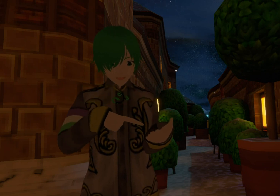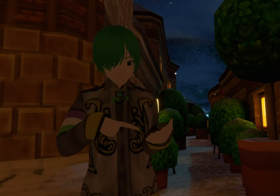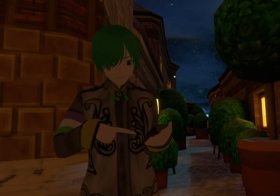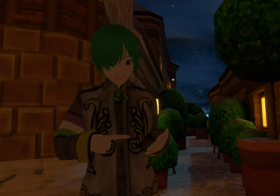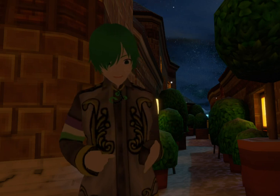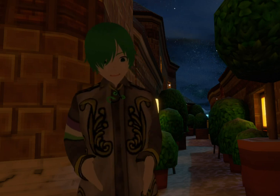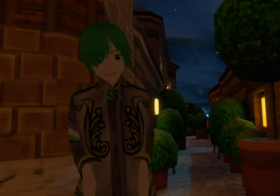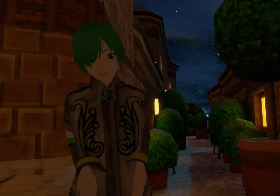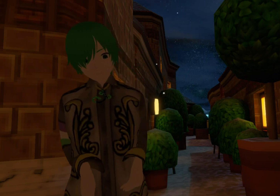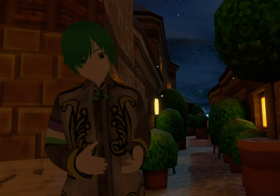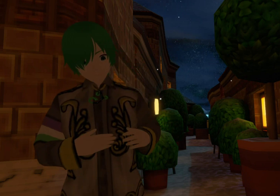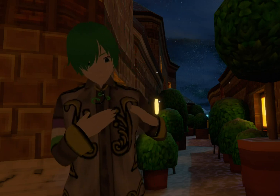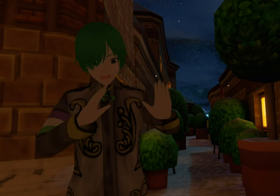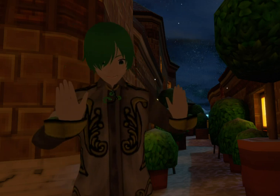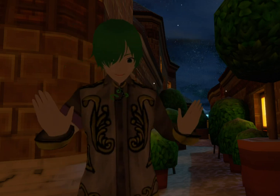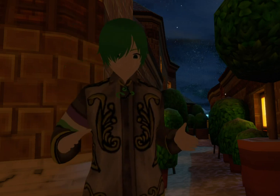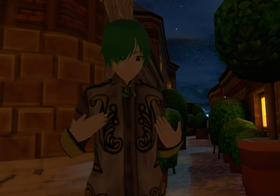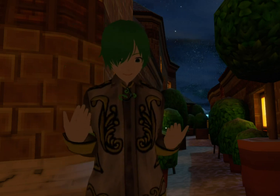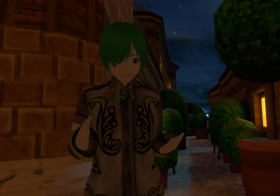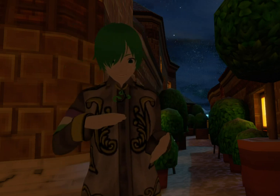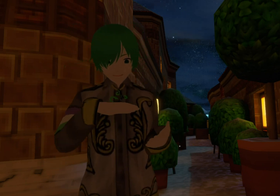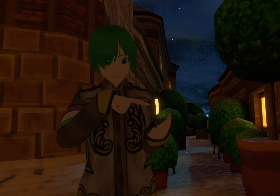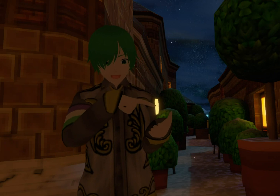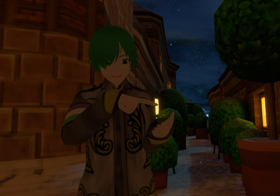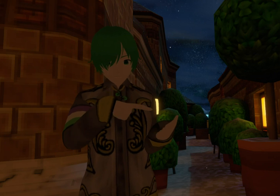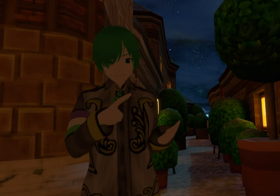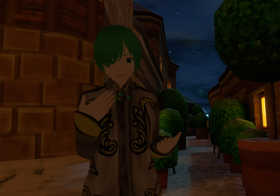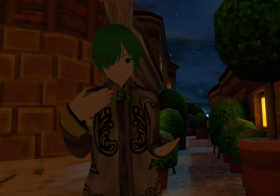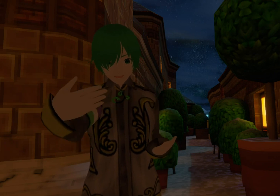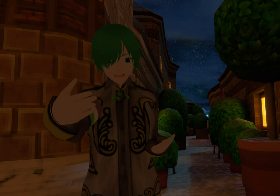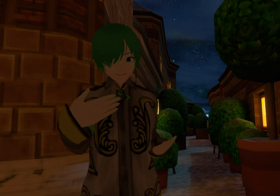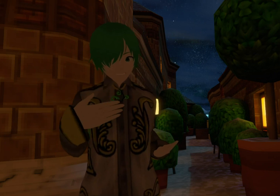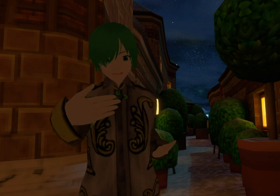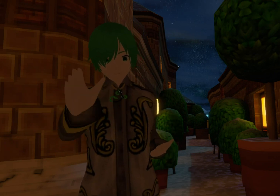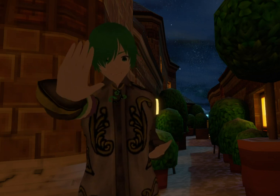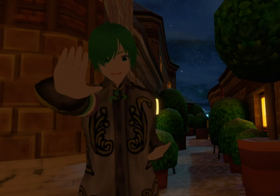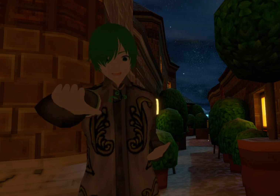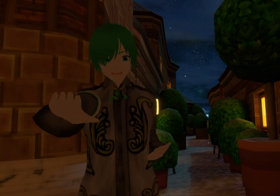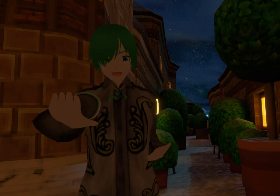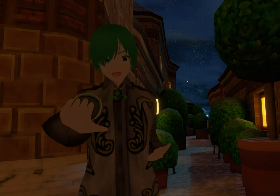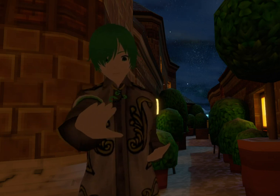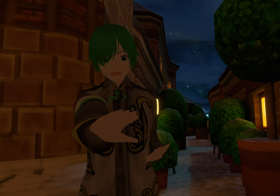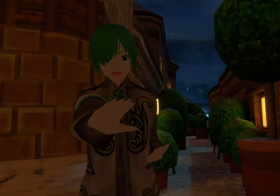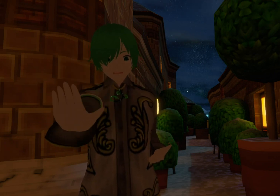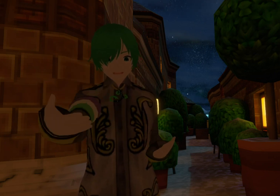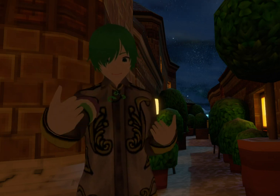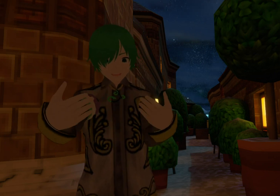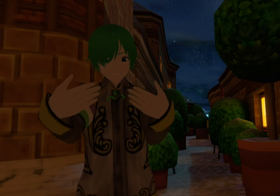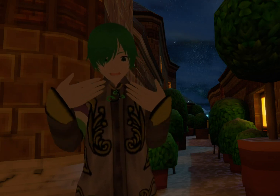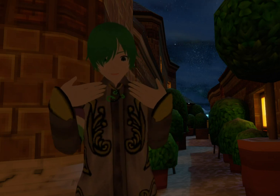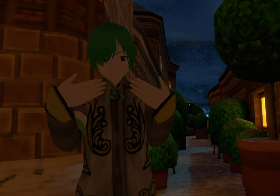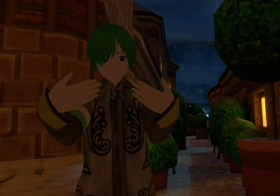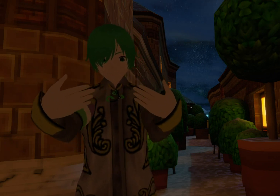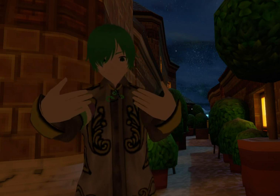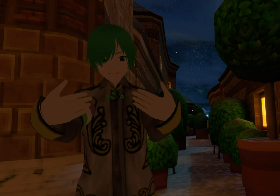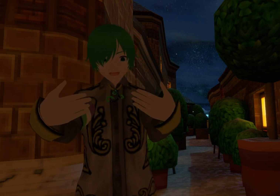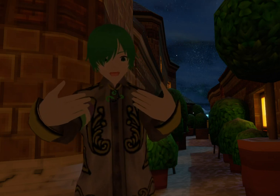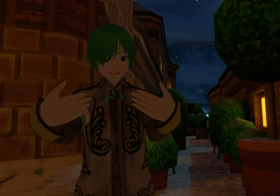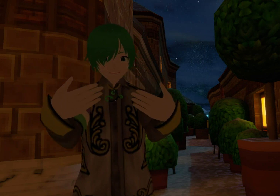imaginary paper to better signify that. And like me actually seeing myself, like I have the camera set up so that I can